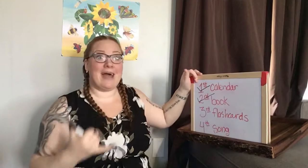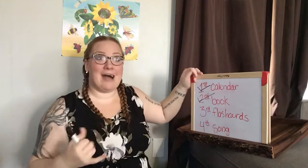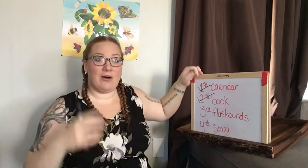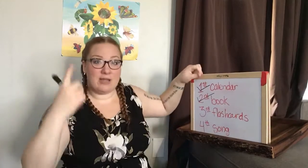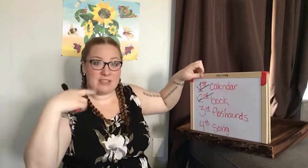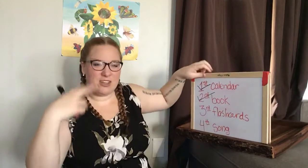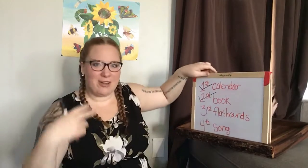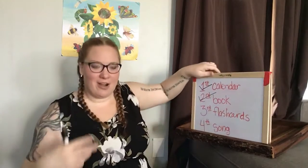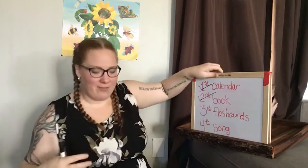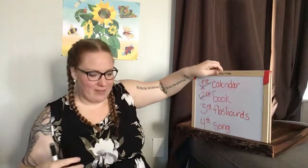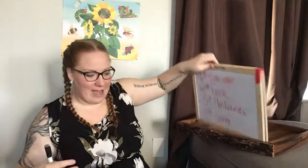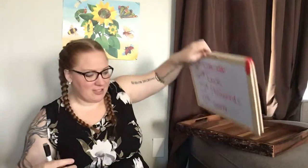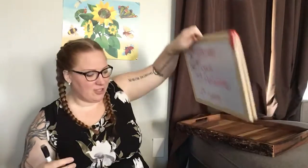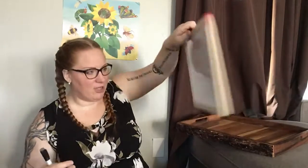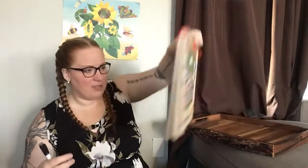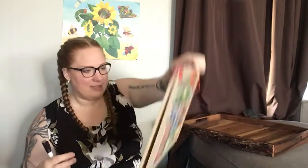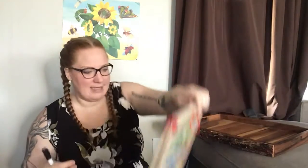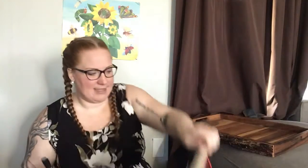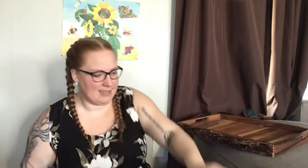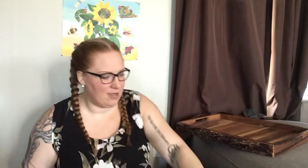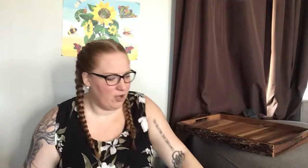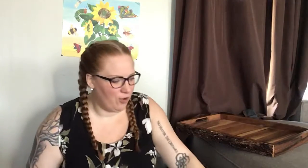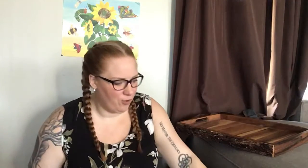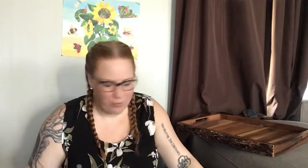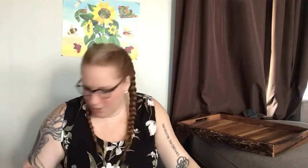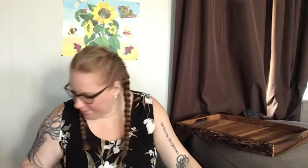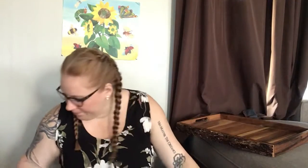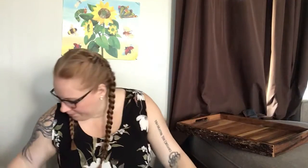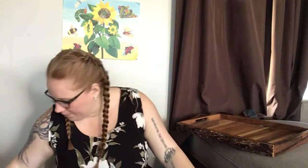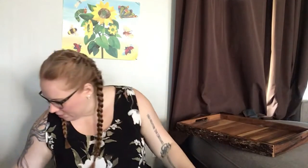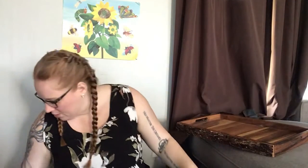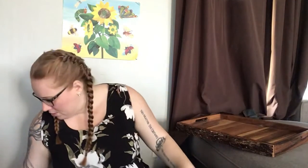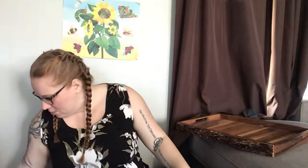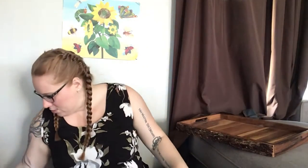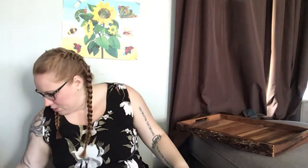Now, let's look at our flashcards that I sent home.